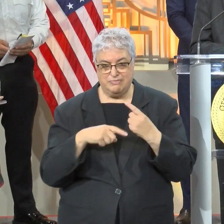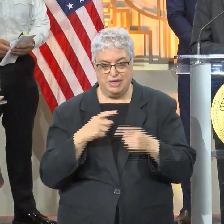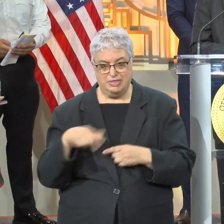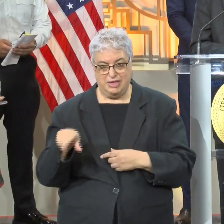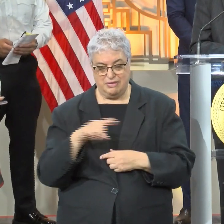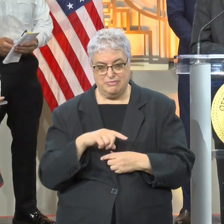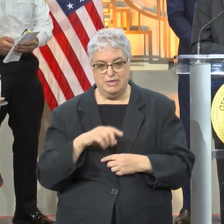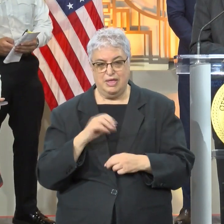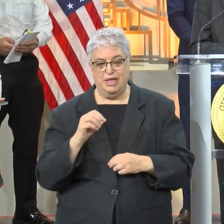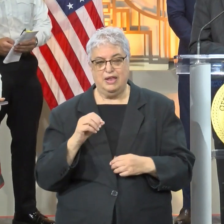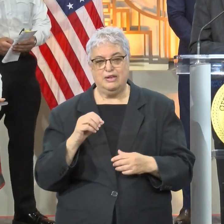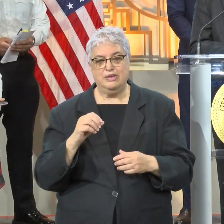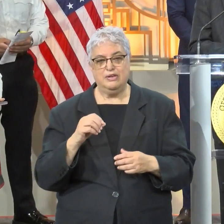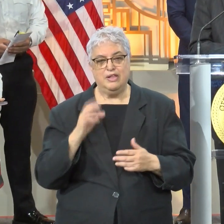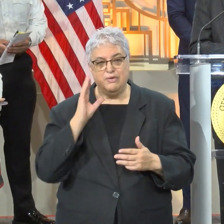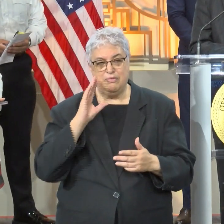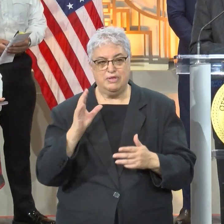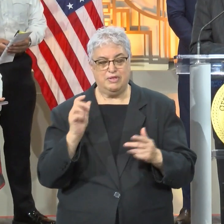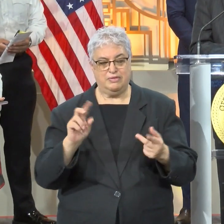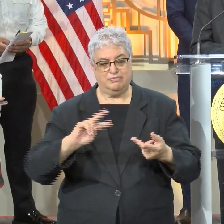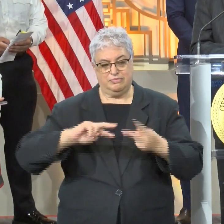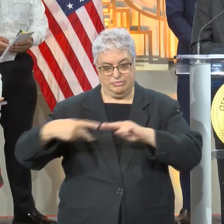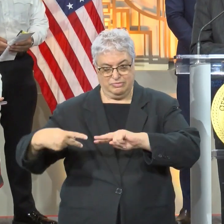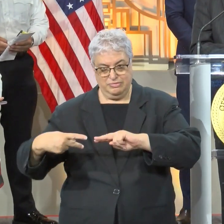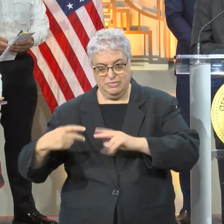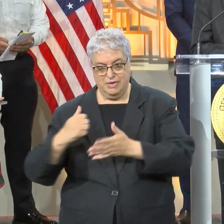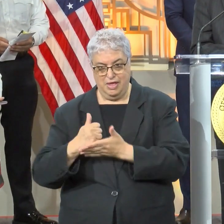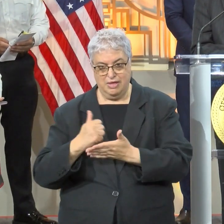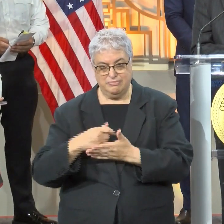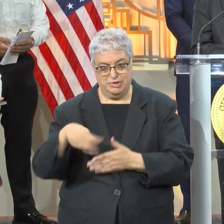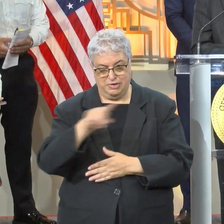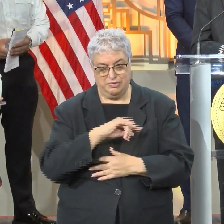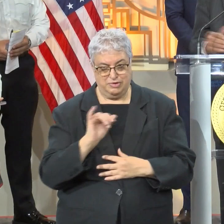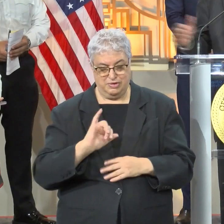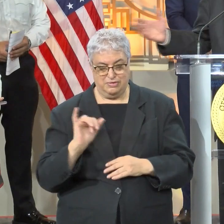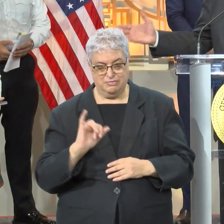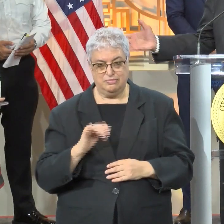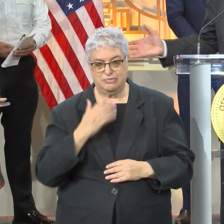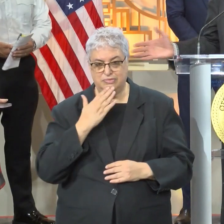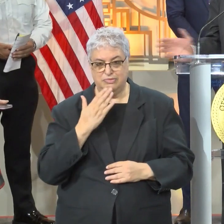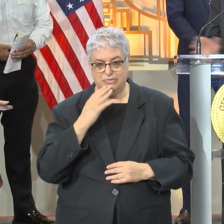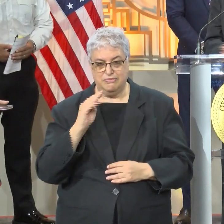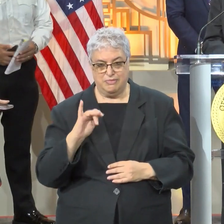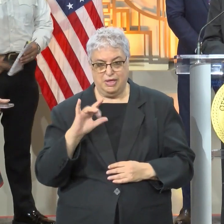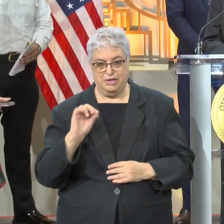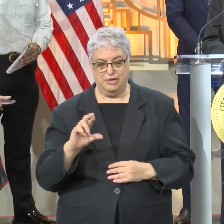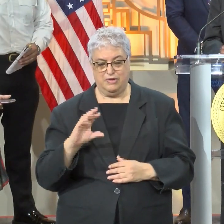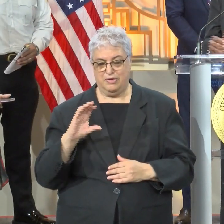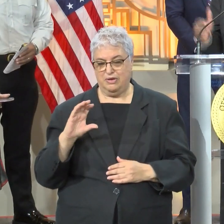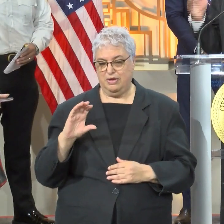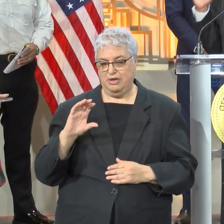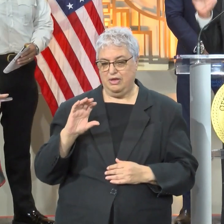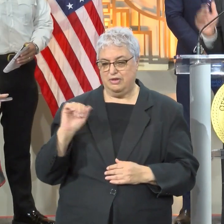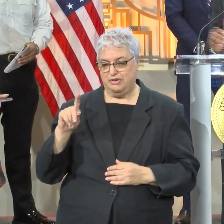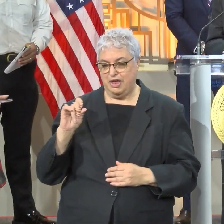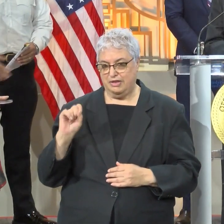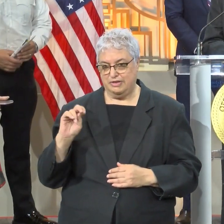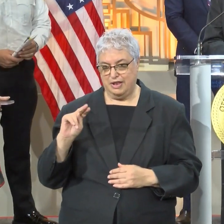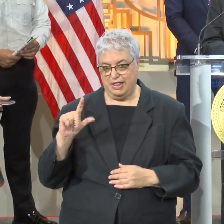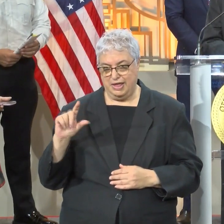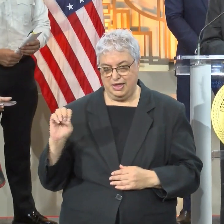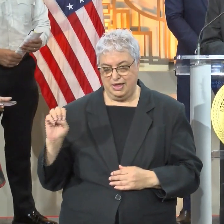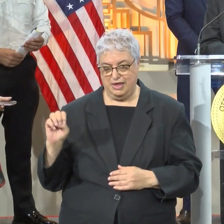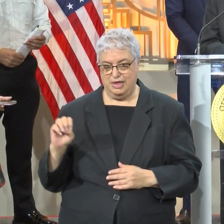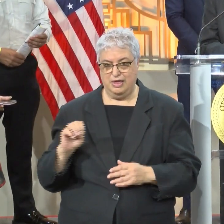and in return, hopefully, they will reciprocate. I thank you, Mayor. Thank you to my colleague, Jackson Lee, council member